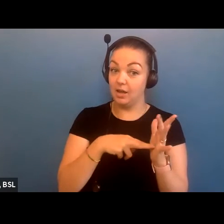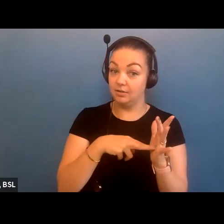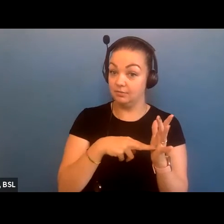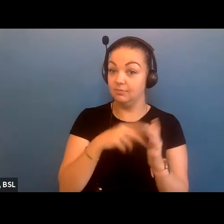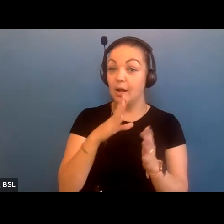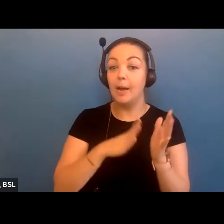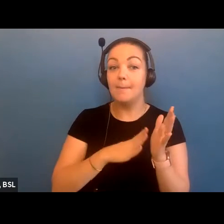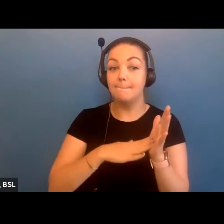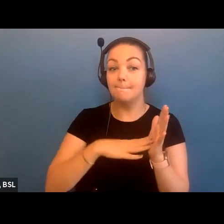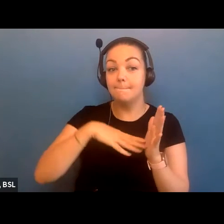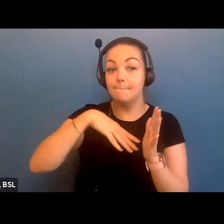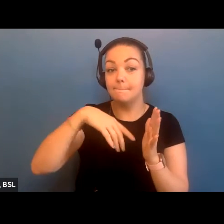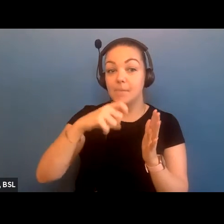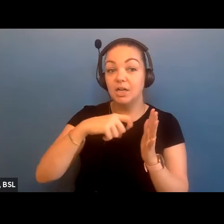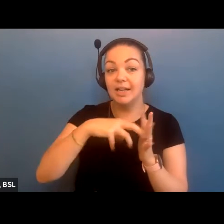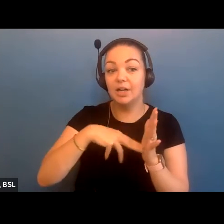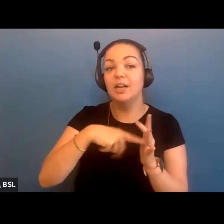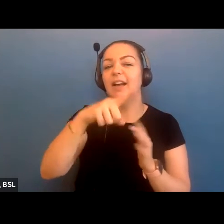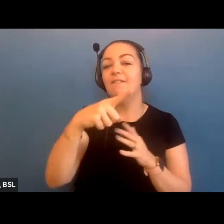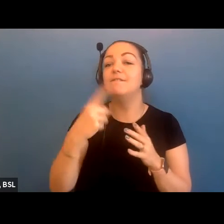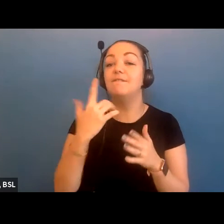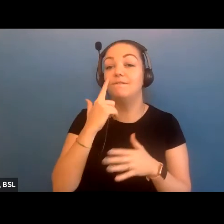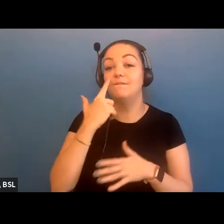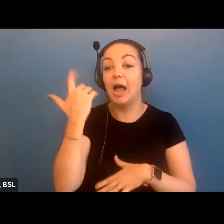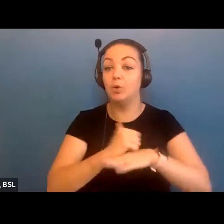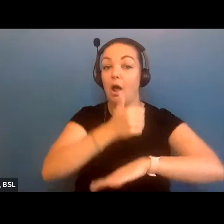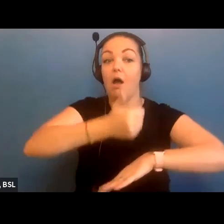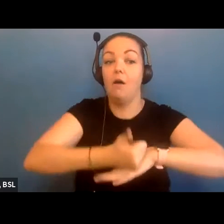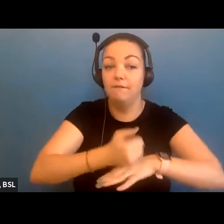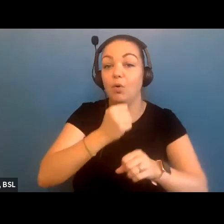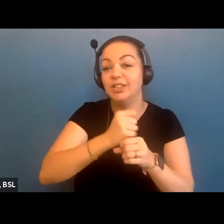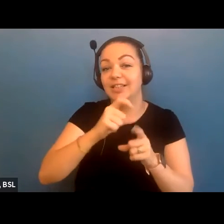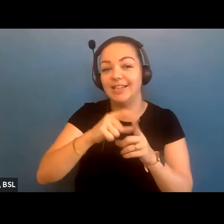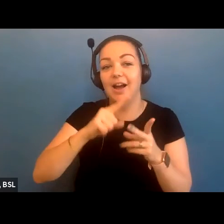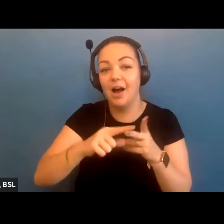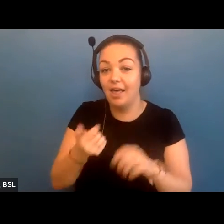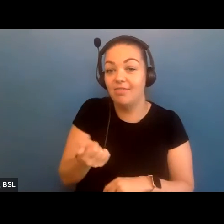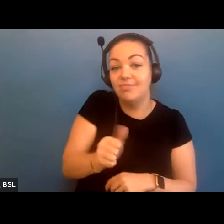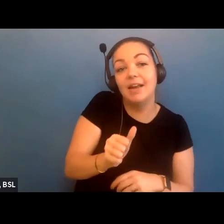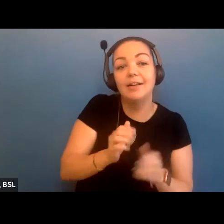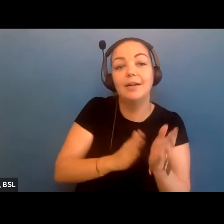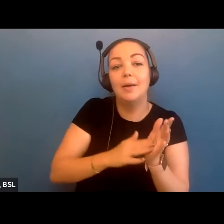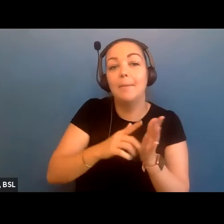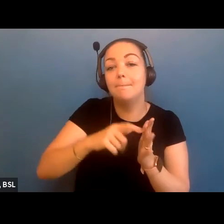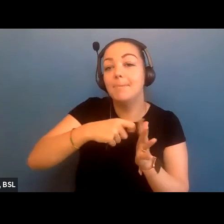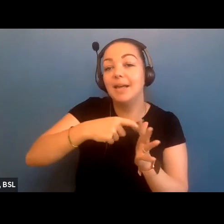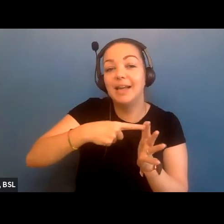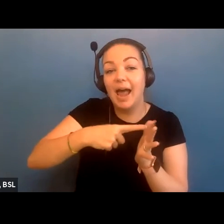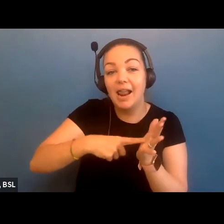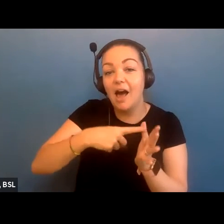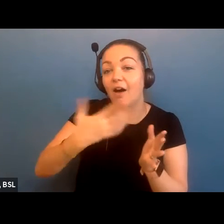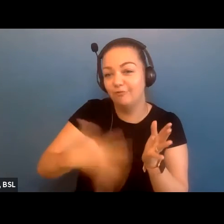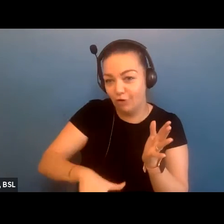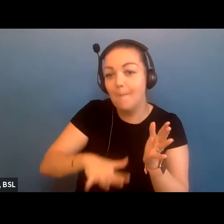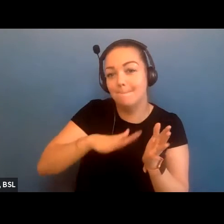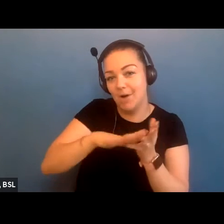the founders of the GDI Hub and also leads all our inclusive design work. From Michaela, again from the GDI Hub, from Peter Carr,